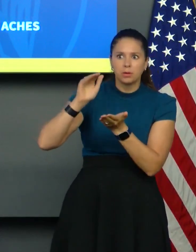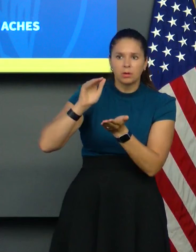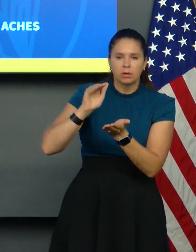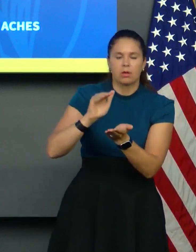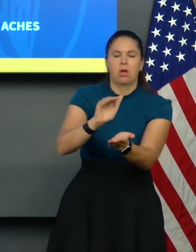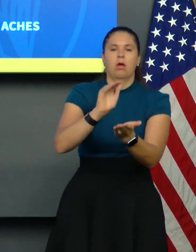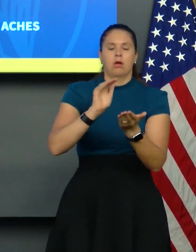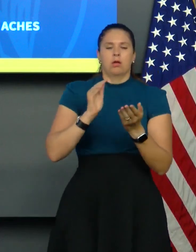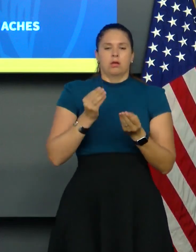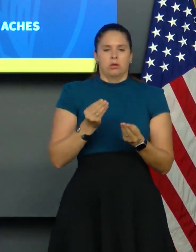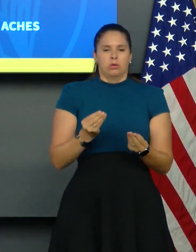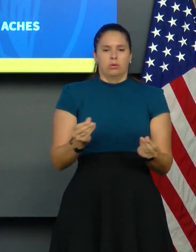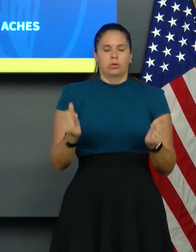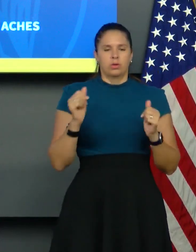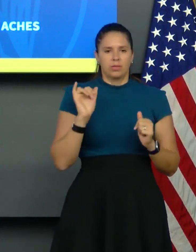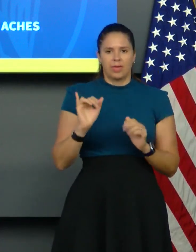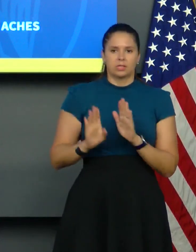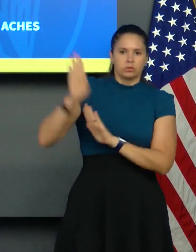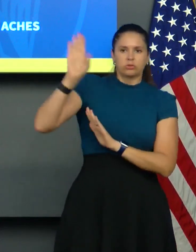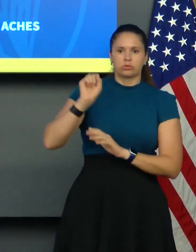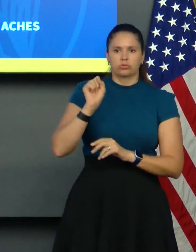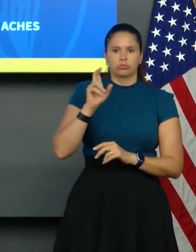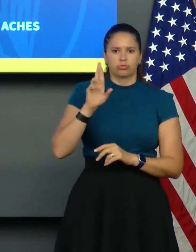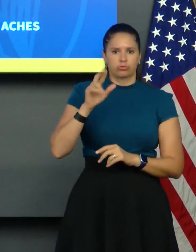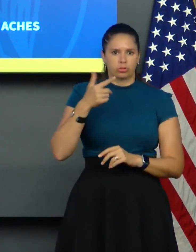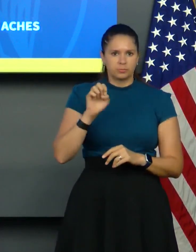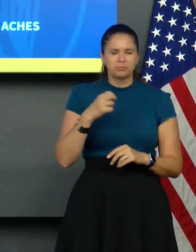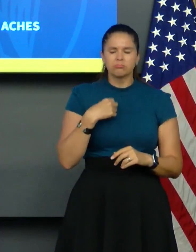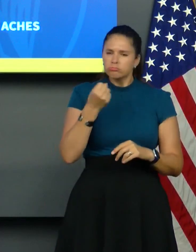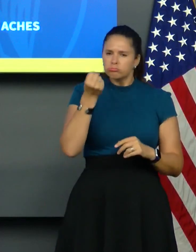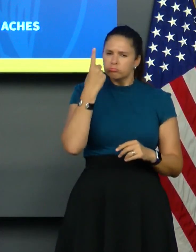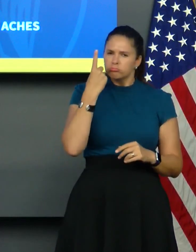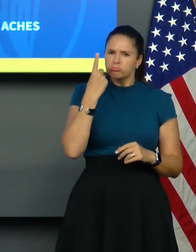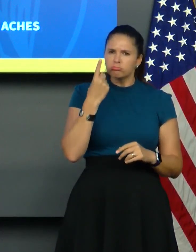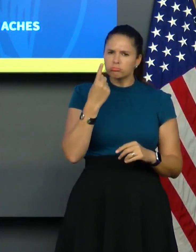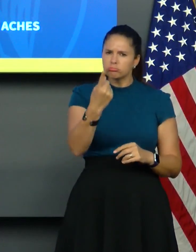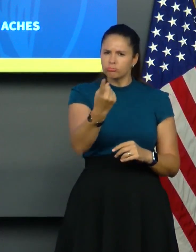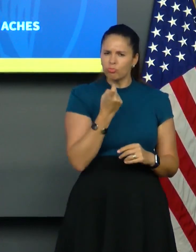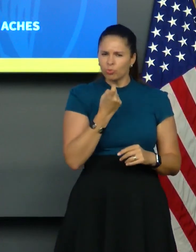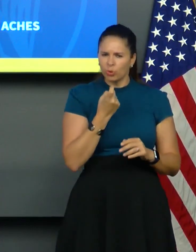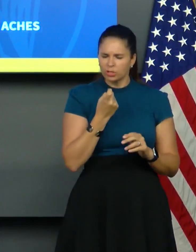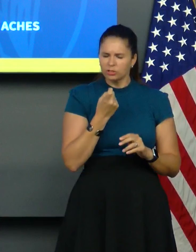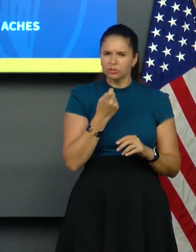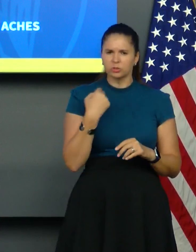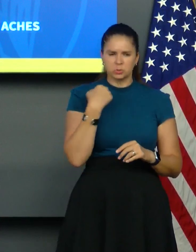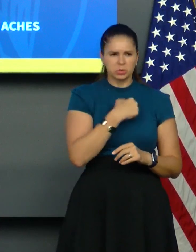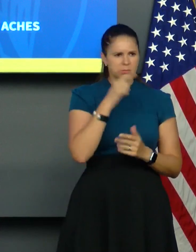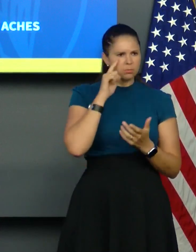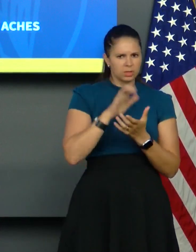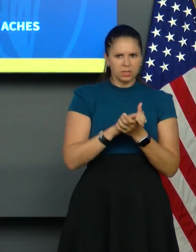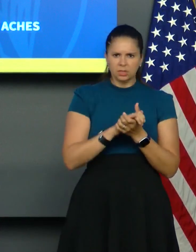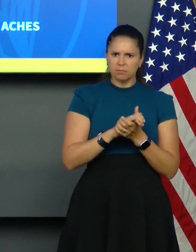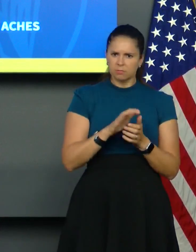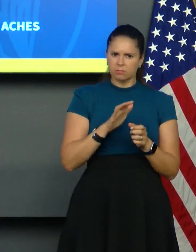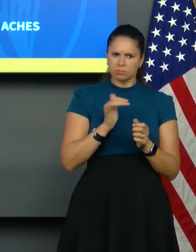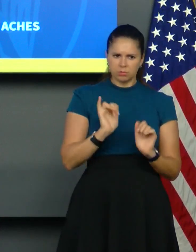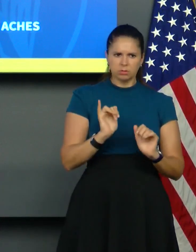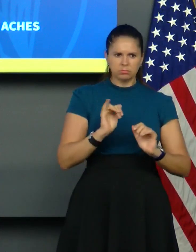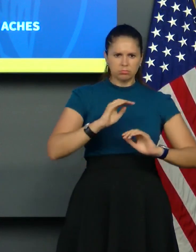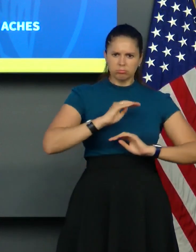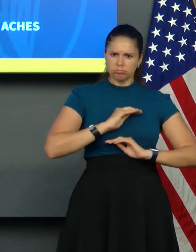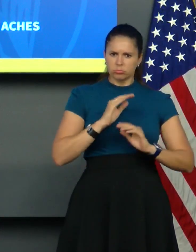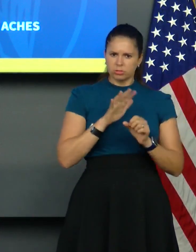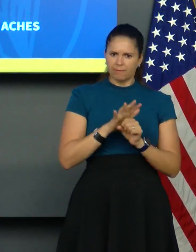surge. And it's, I understand the question. We believe it's sufficient. It is what has